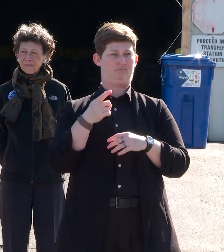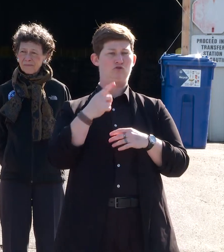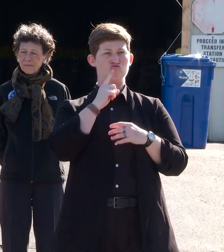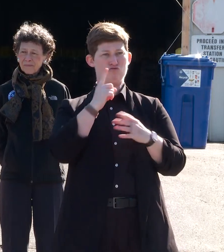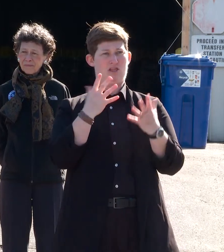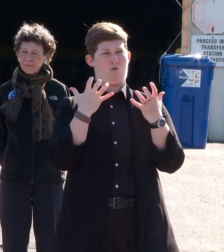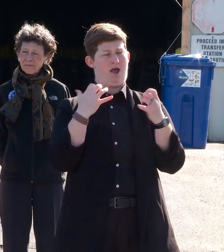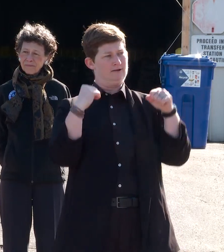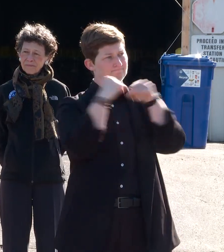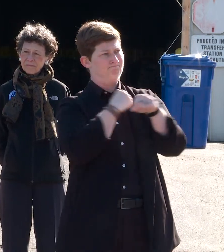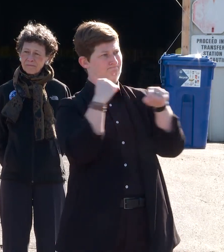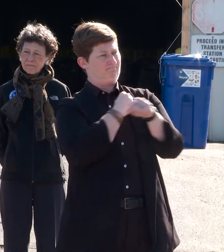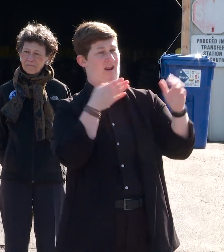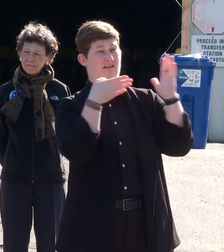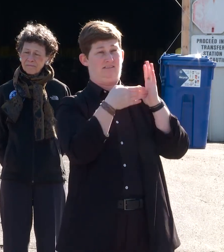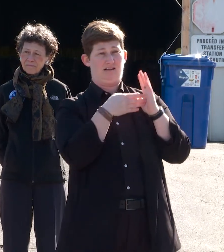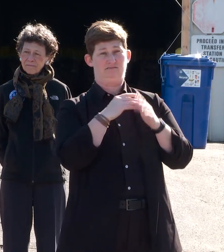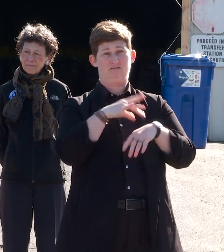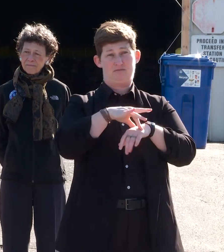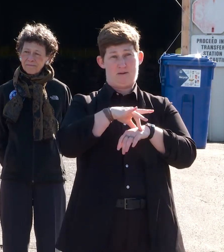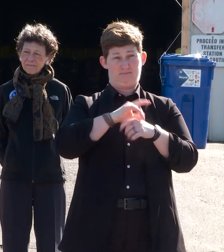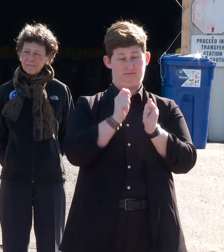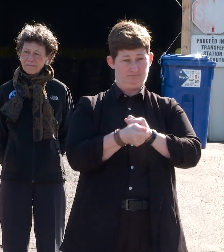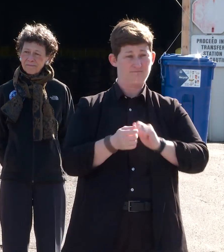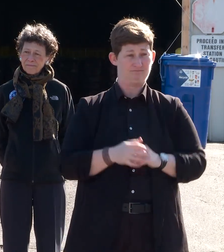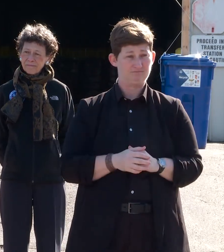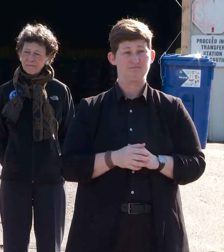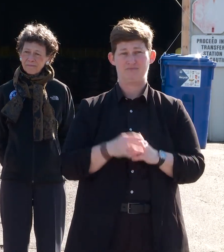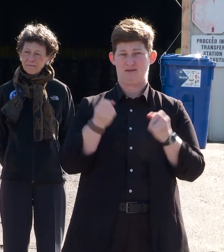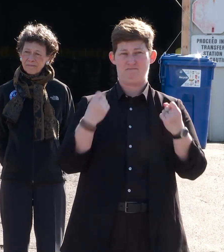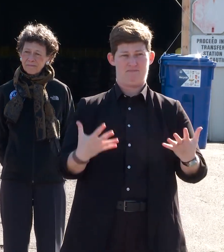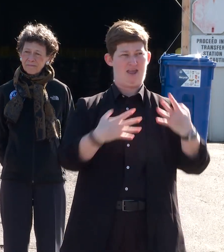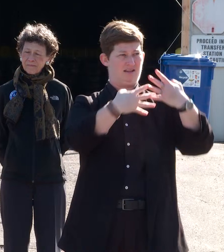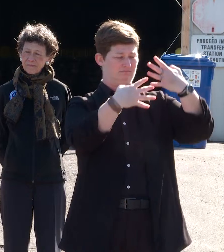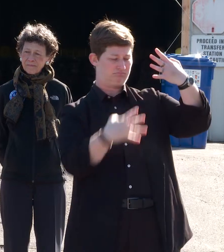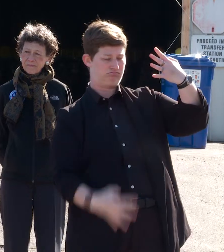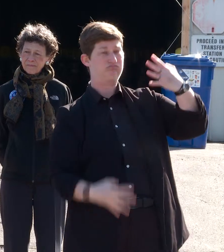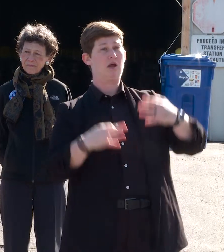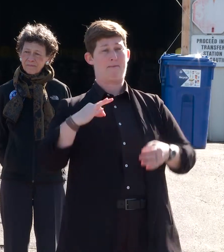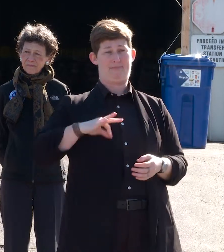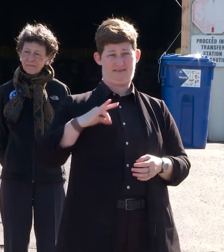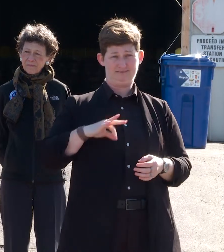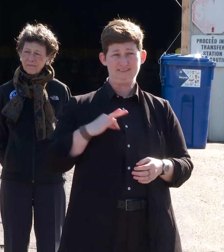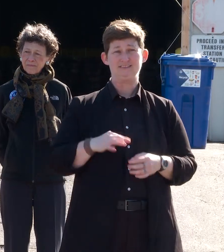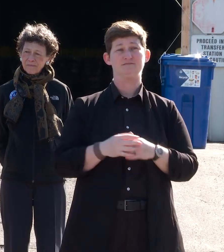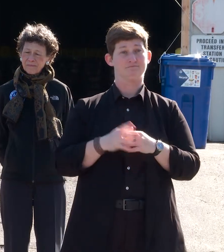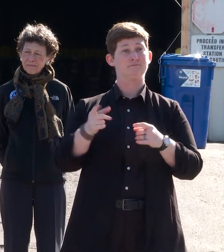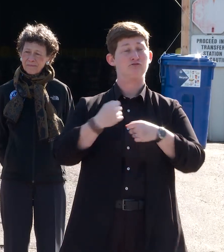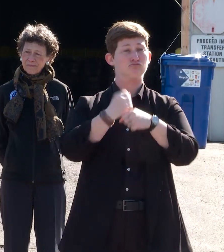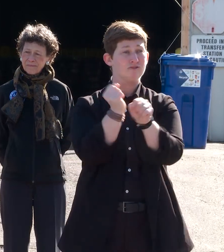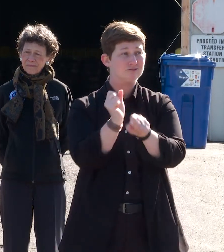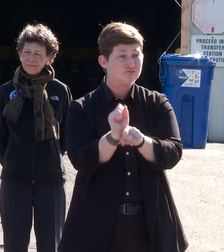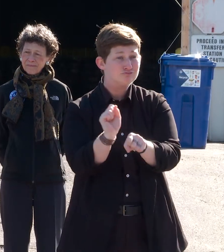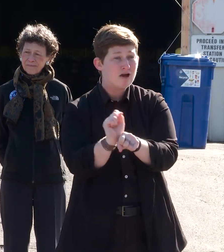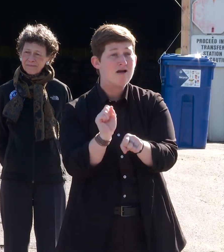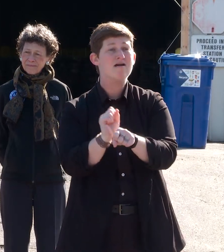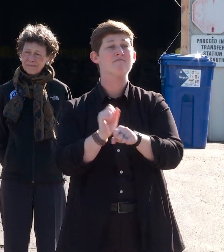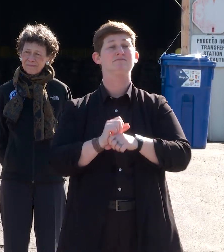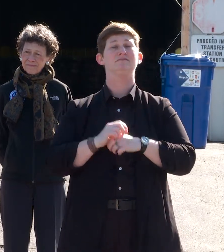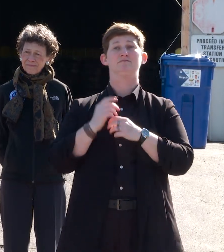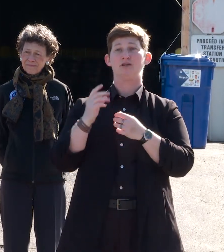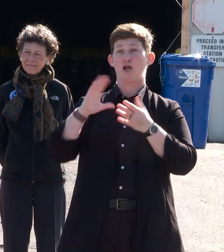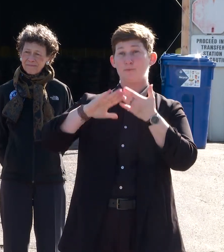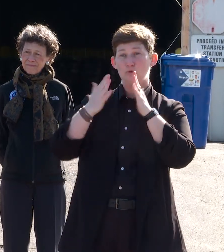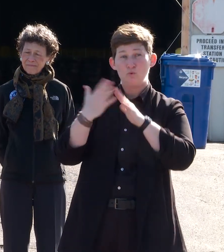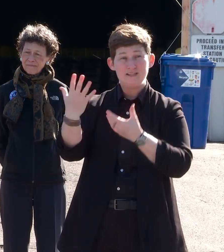as the mayor said, it has so many other benefits. It creates jobs. It gets people engaged in their community. It makes